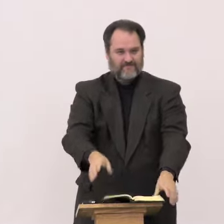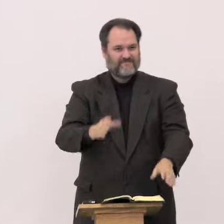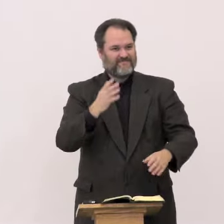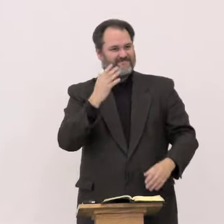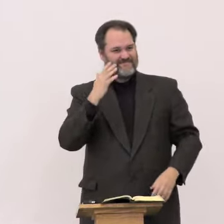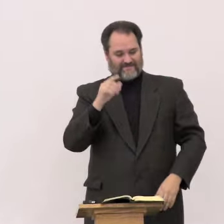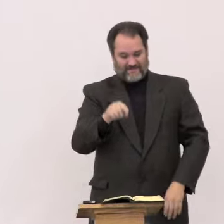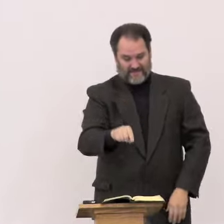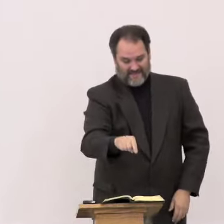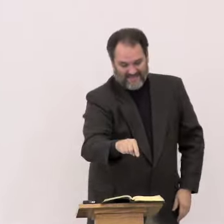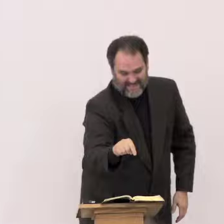Now,